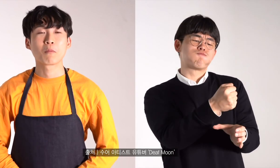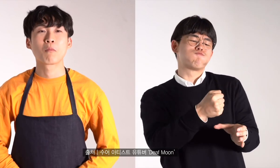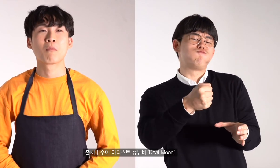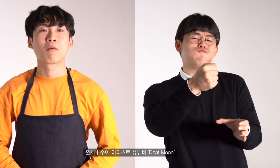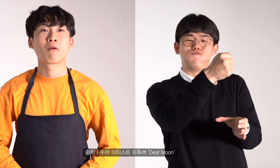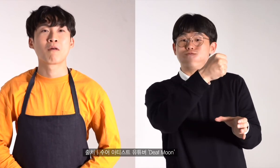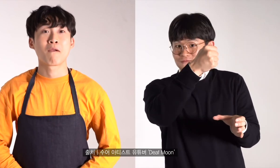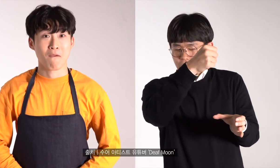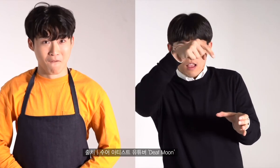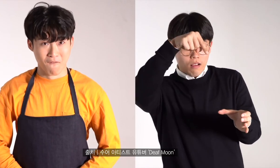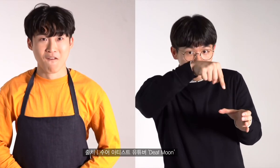Music Music